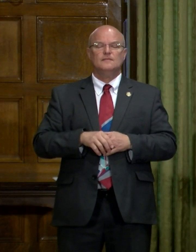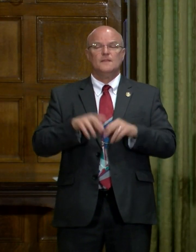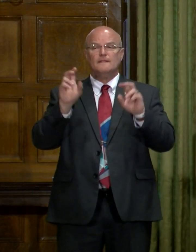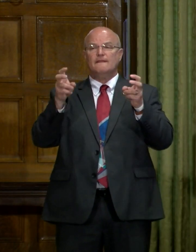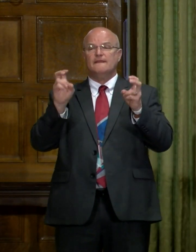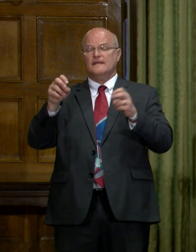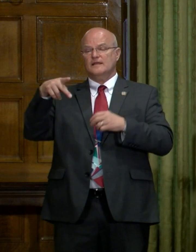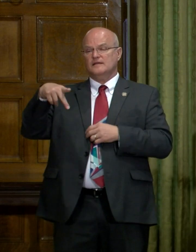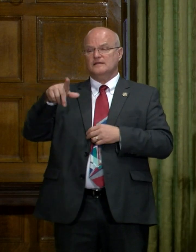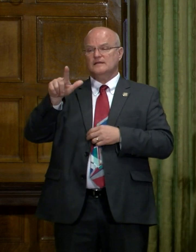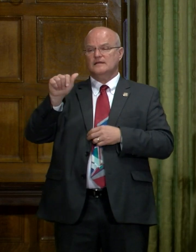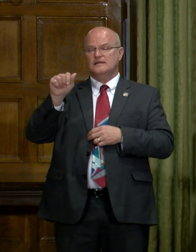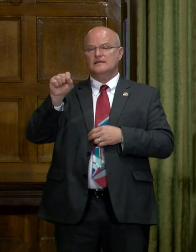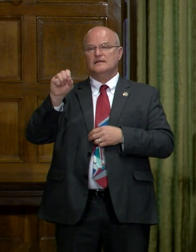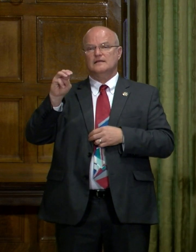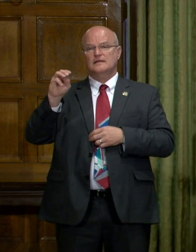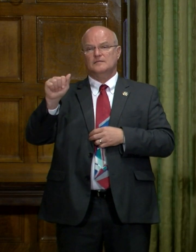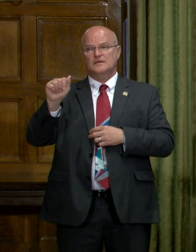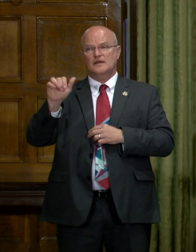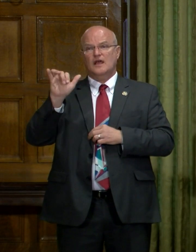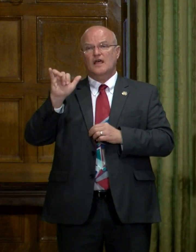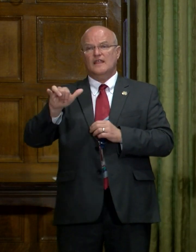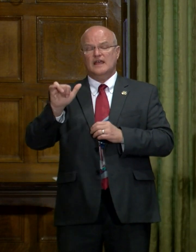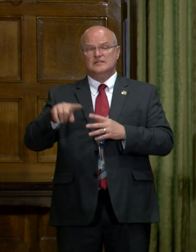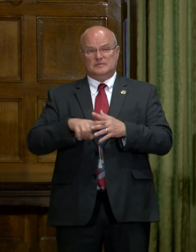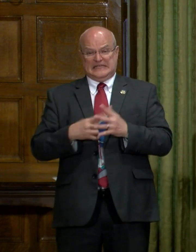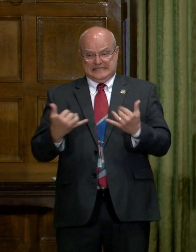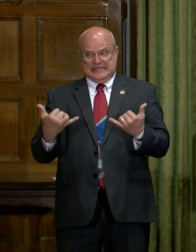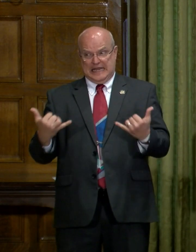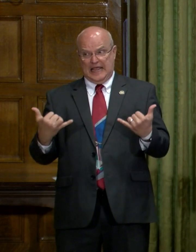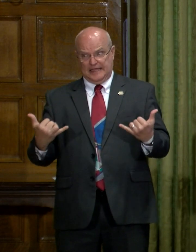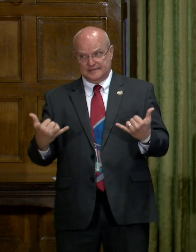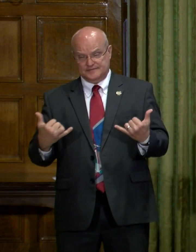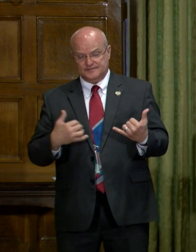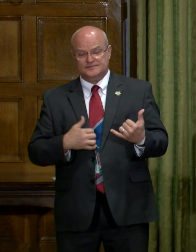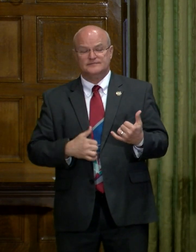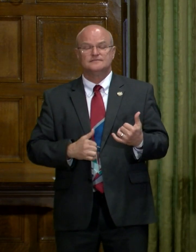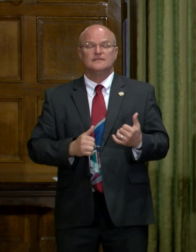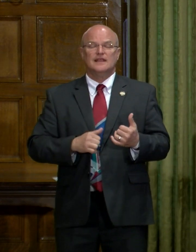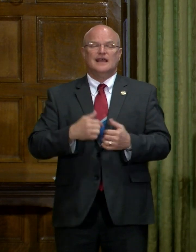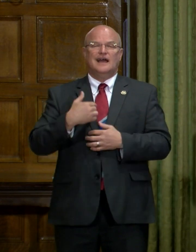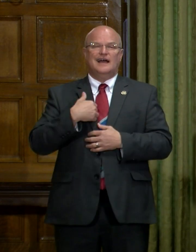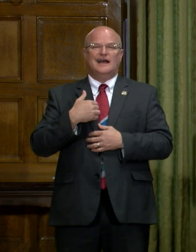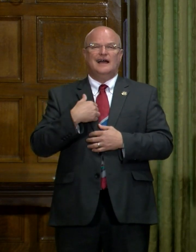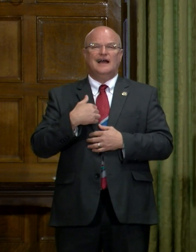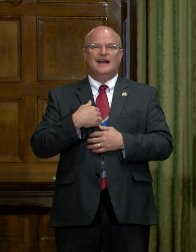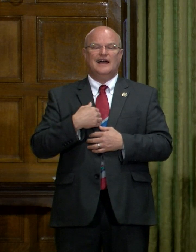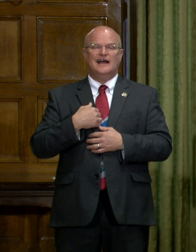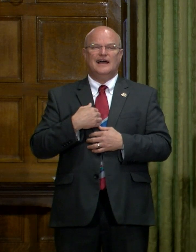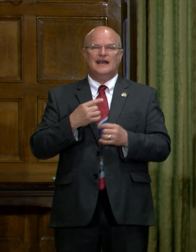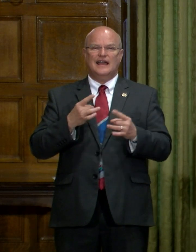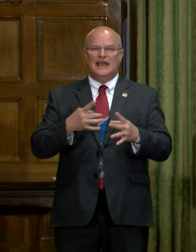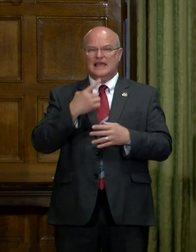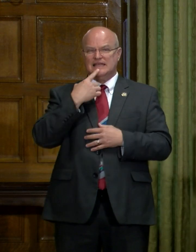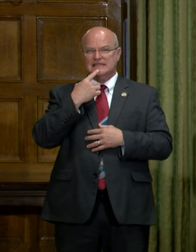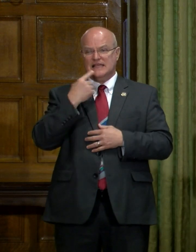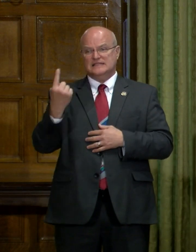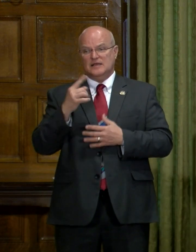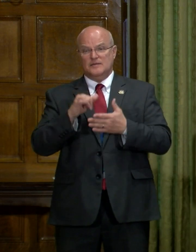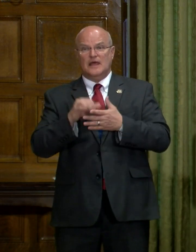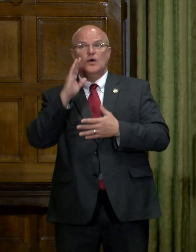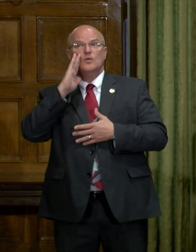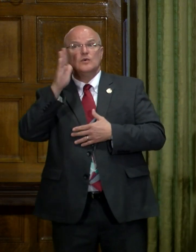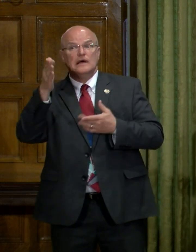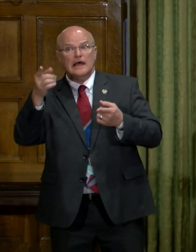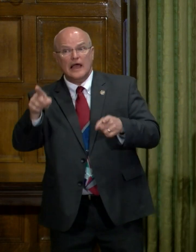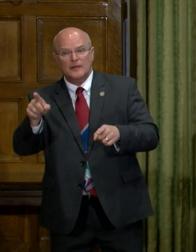In terms of the plasma donations, those are supposed to begin today. I hate to state something that's going